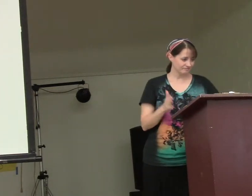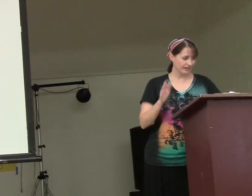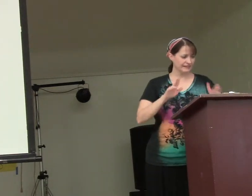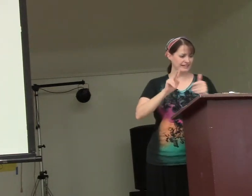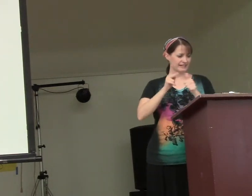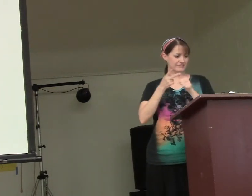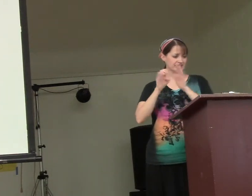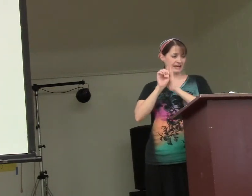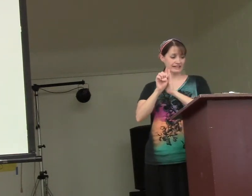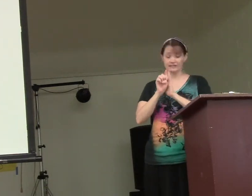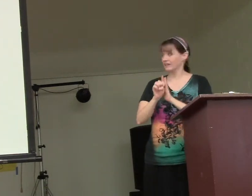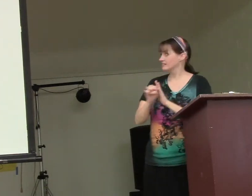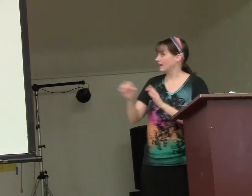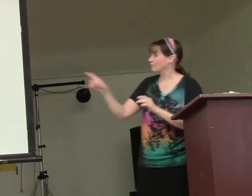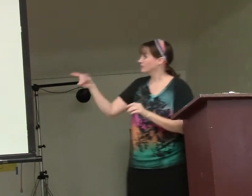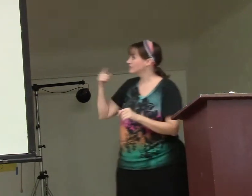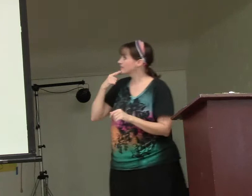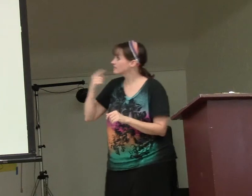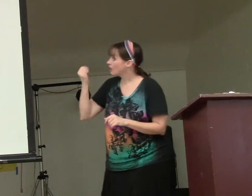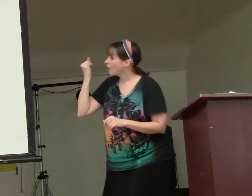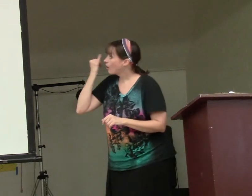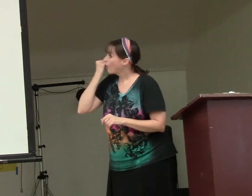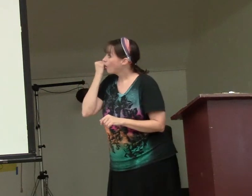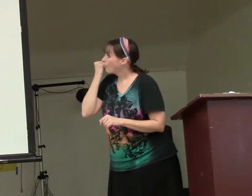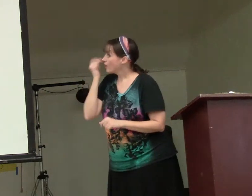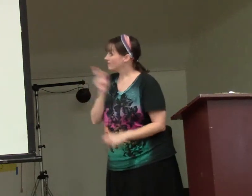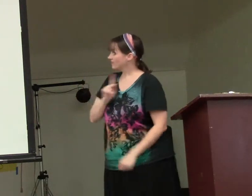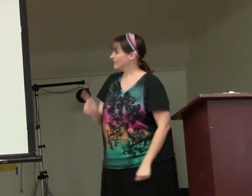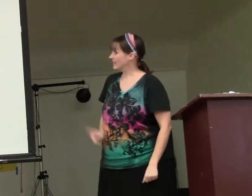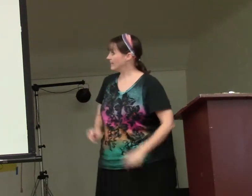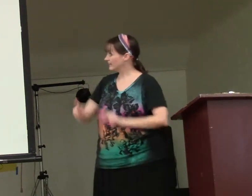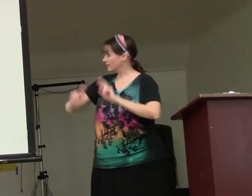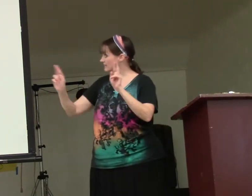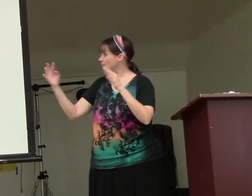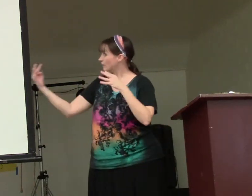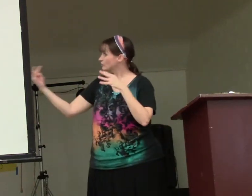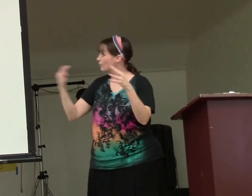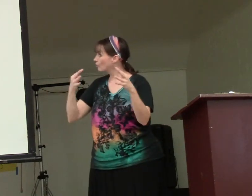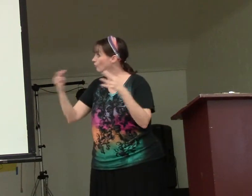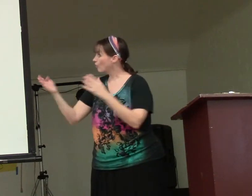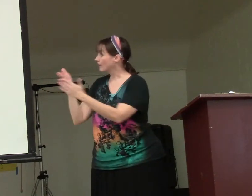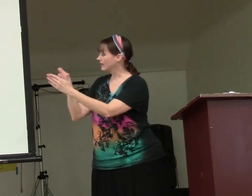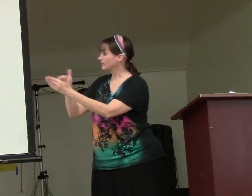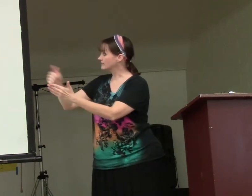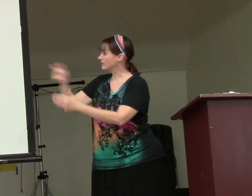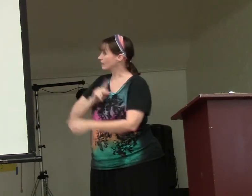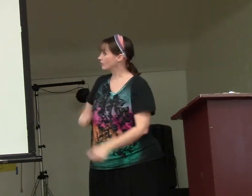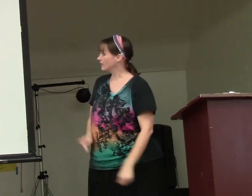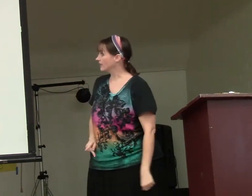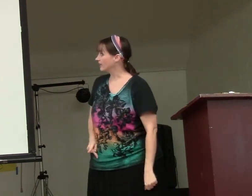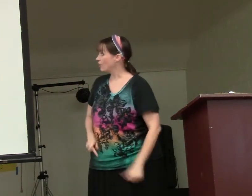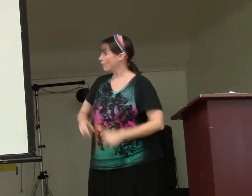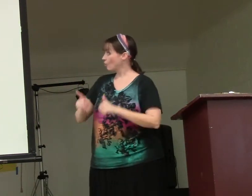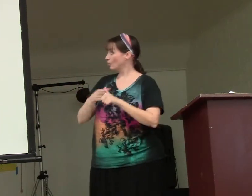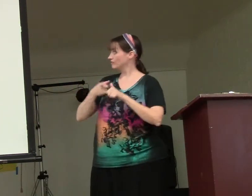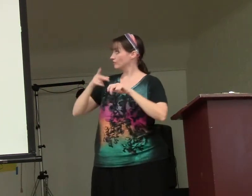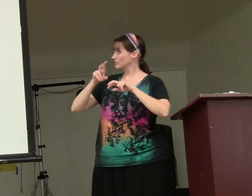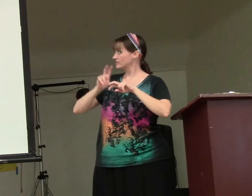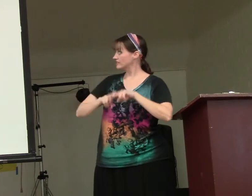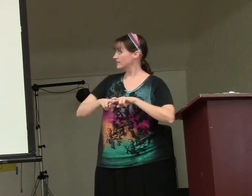And then he gives a second example. He says, what if a king is about to go to war against another king? Won't he first sit down